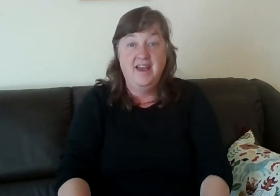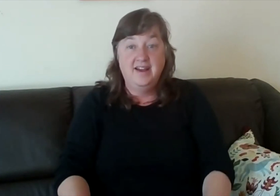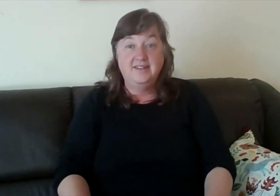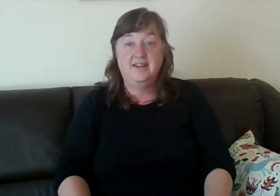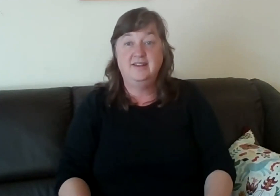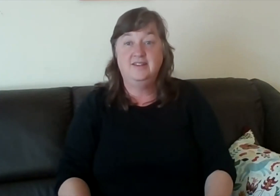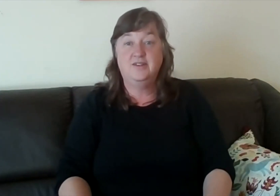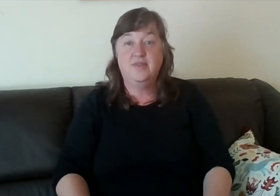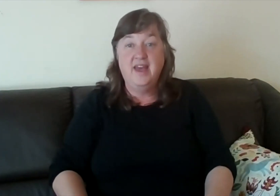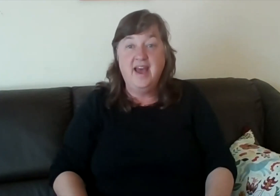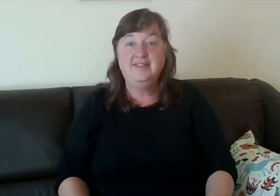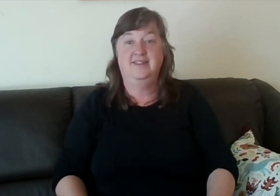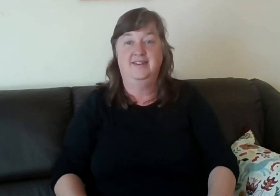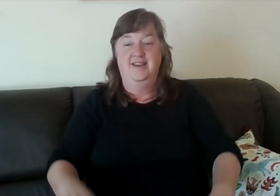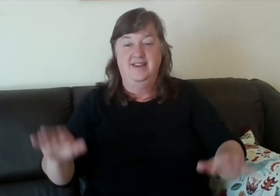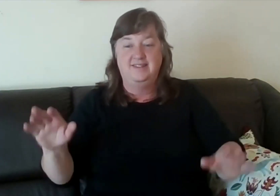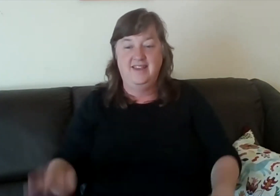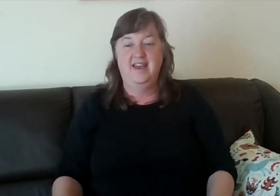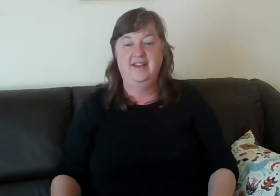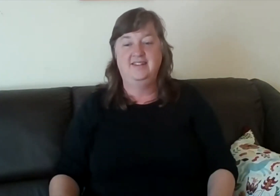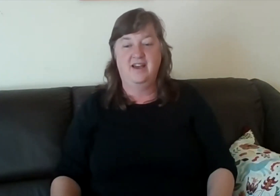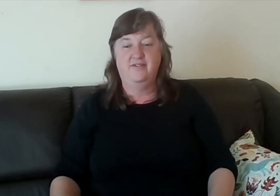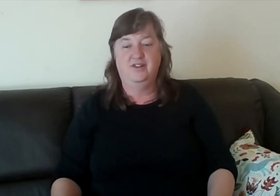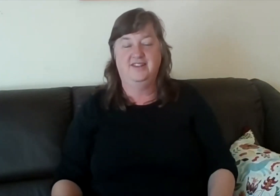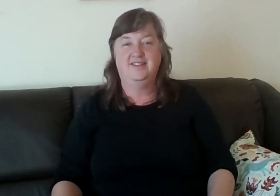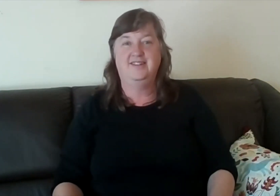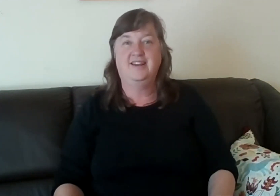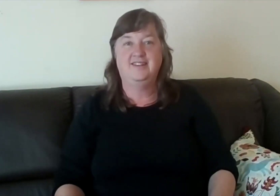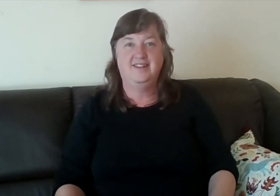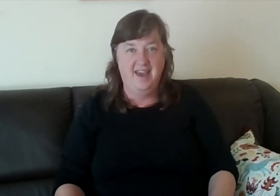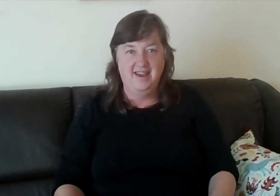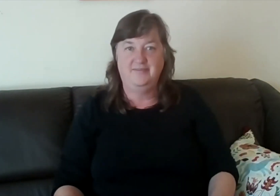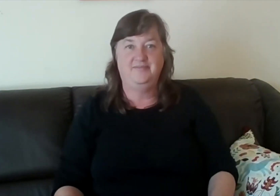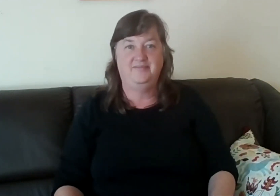And so that is the end of our lesson today.